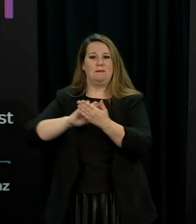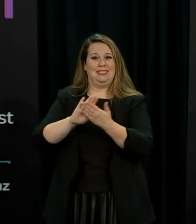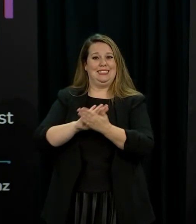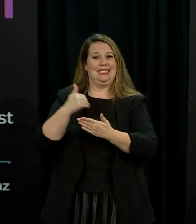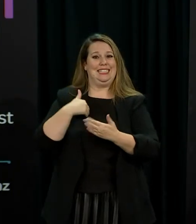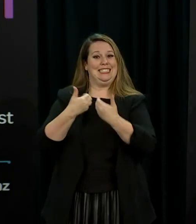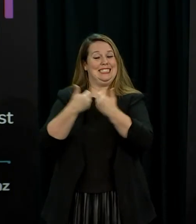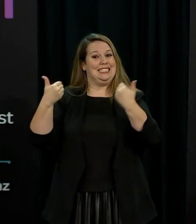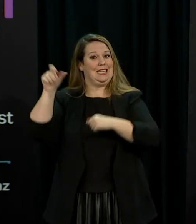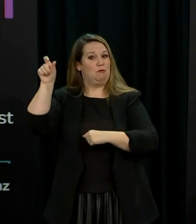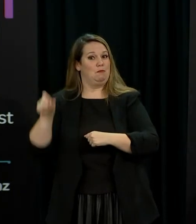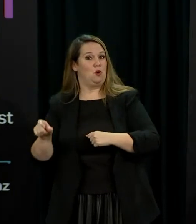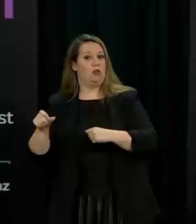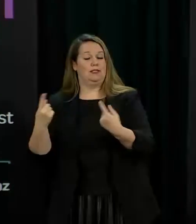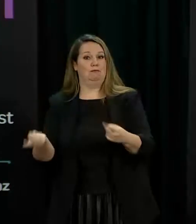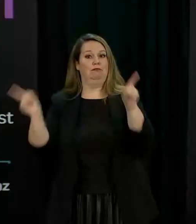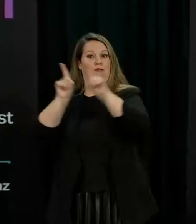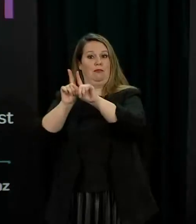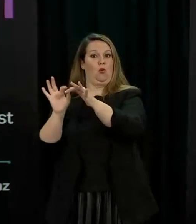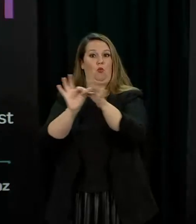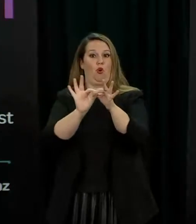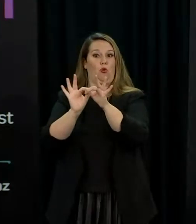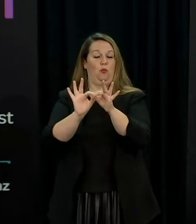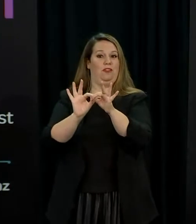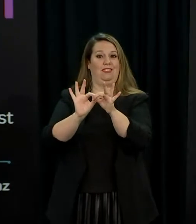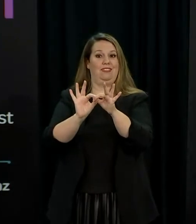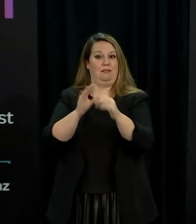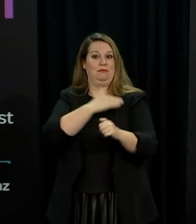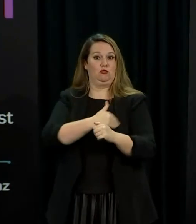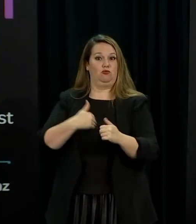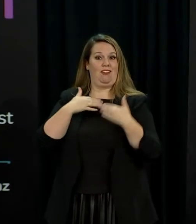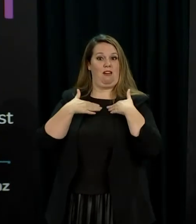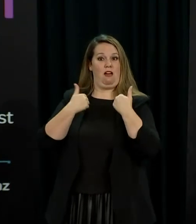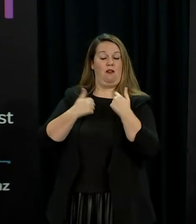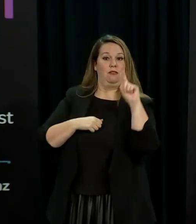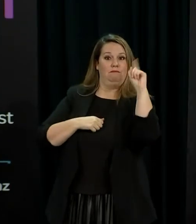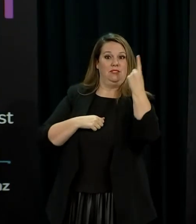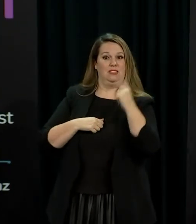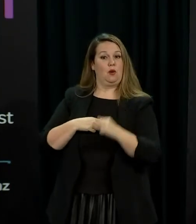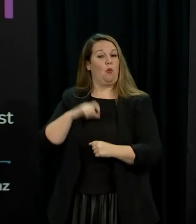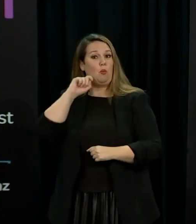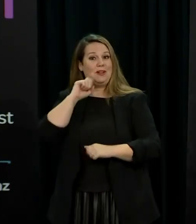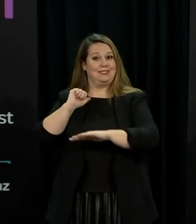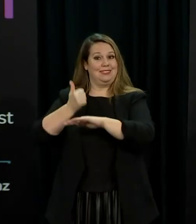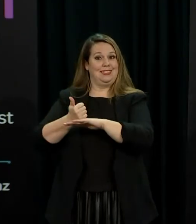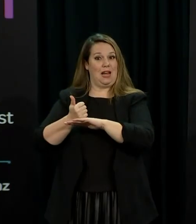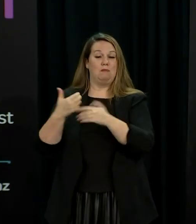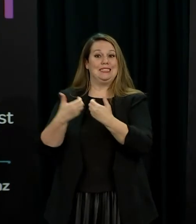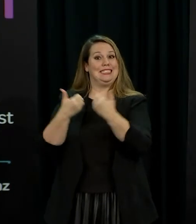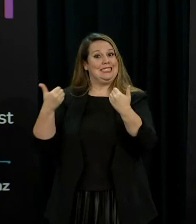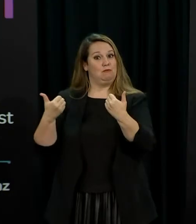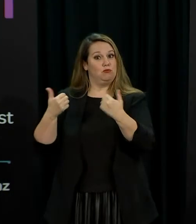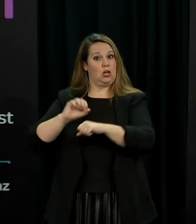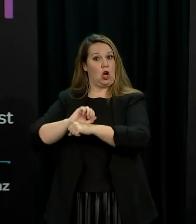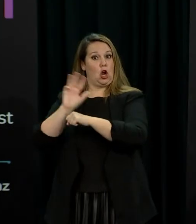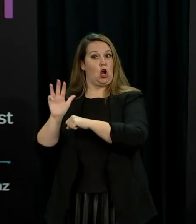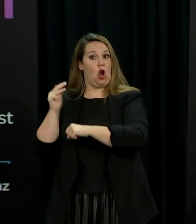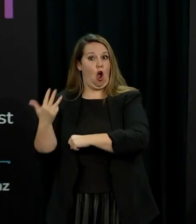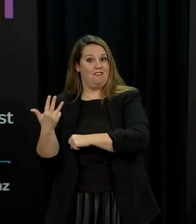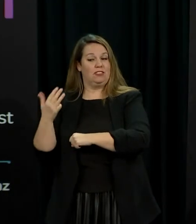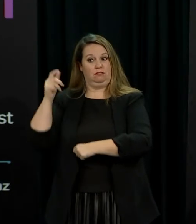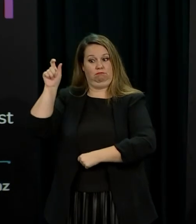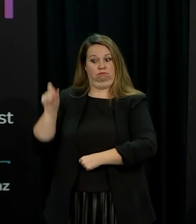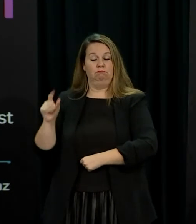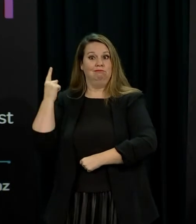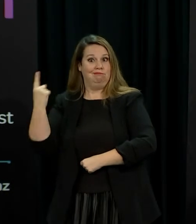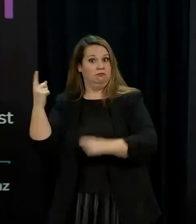them? Actually, that's one for the Minister. I don't have a particular view on that, and I'm not sure he would ask my advice on that. But the